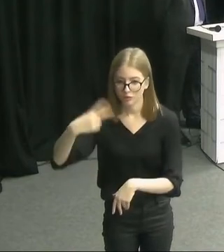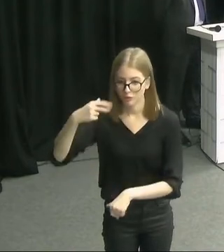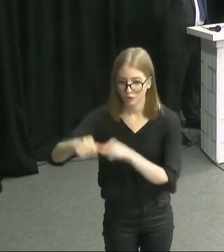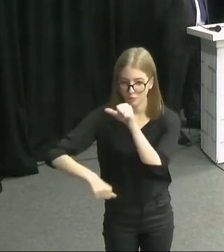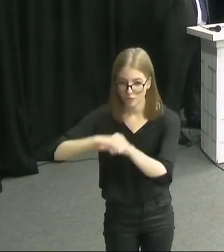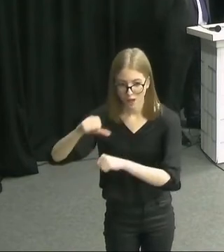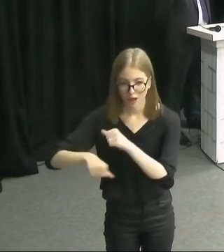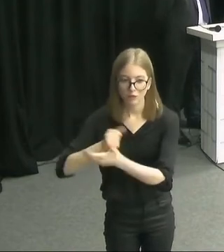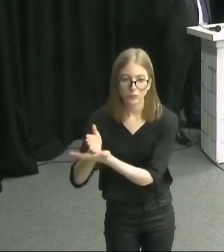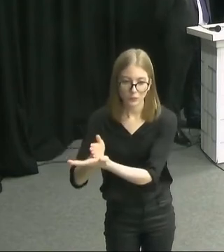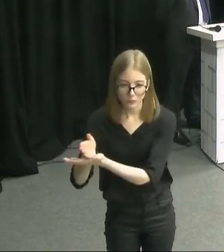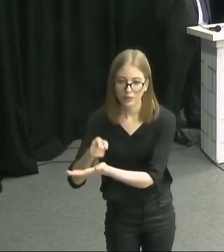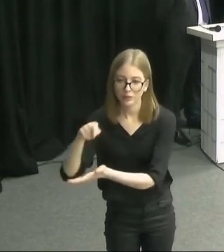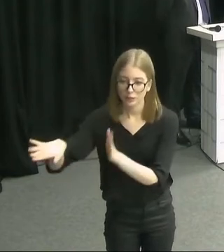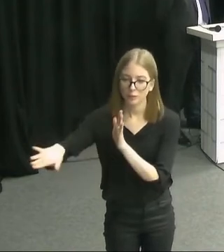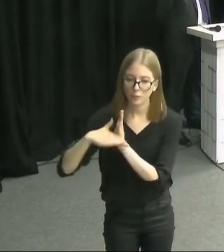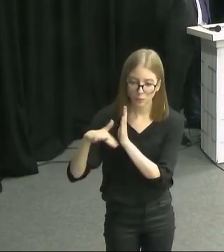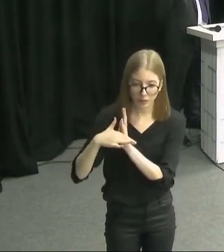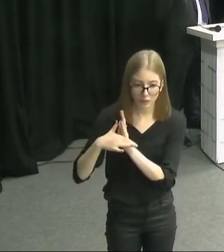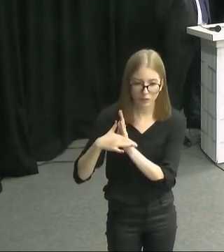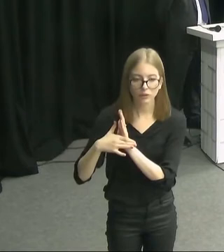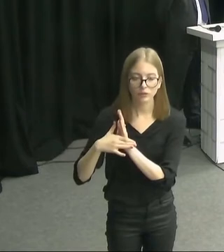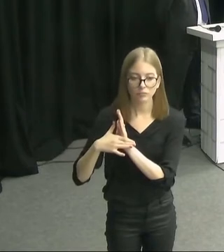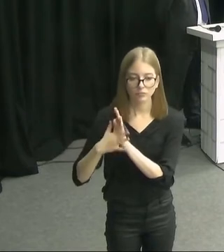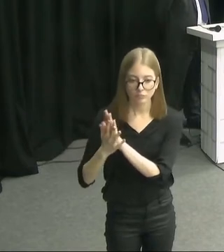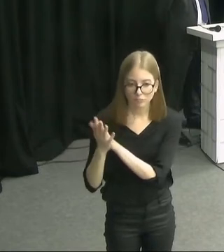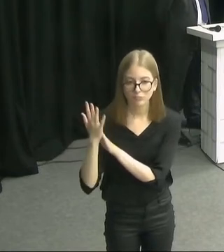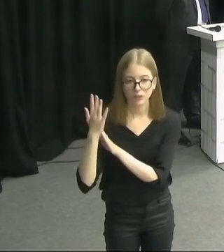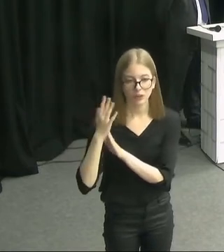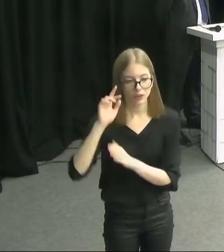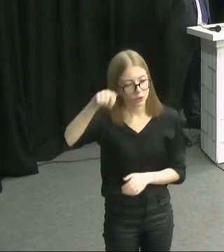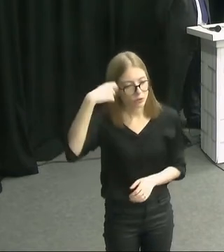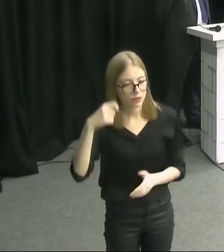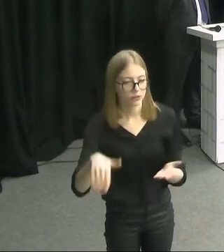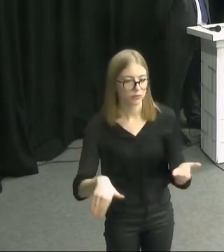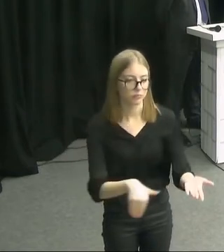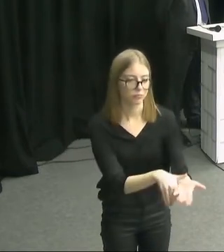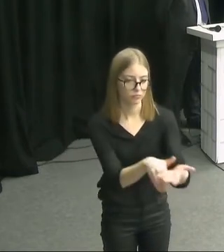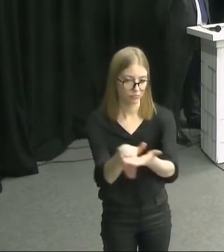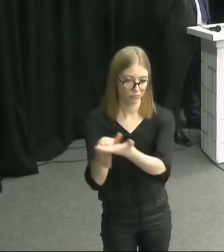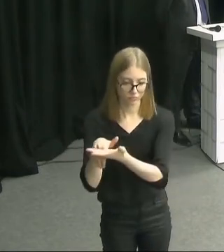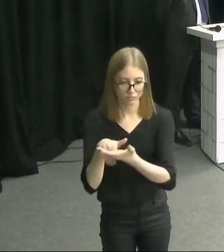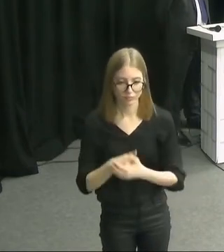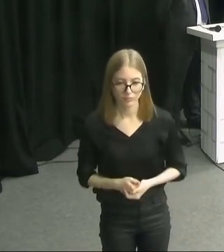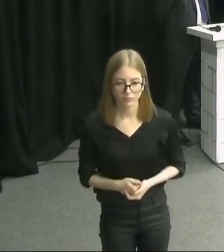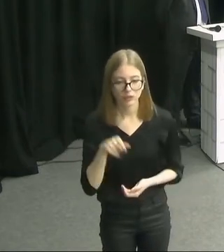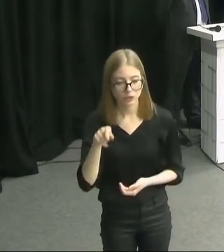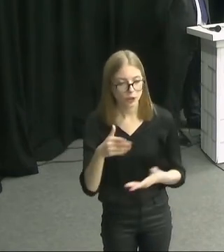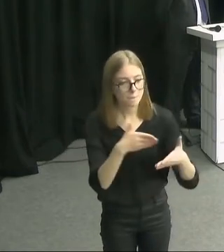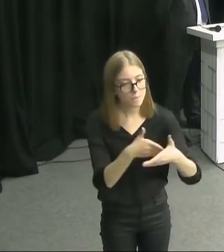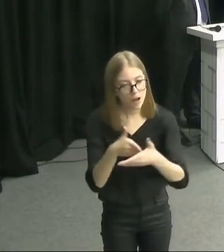They are providing financial support, but in addition to that, they're also providing emotional support. They share ideas.